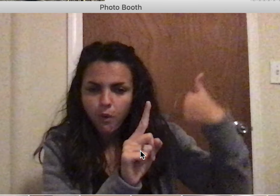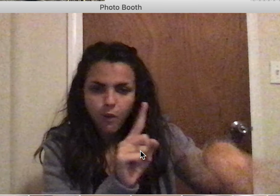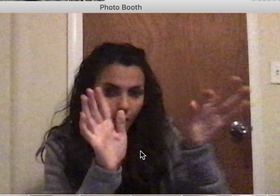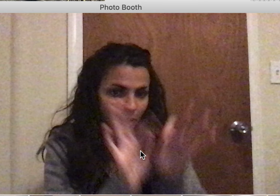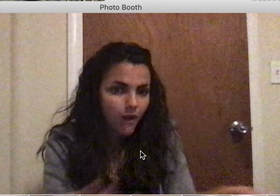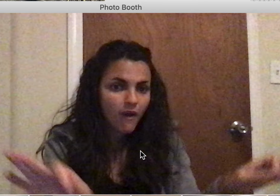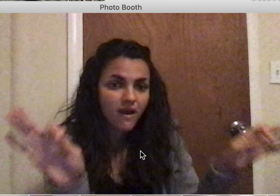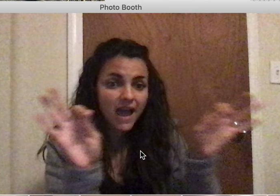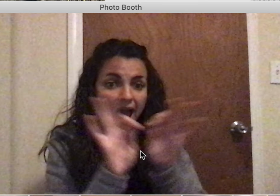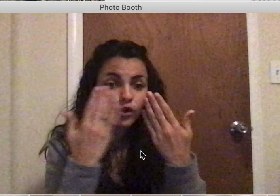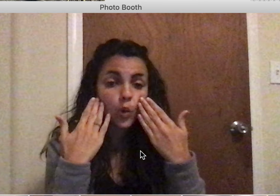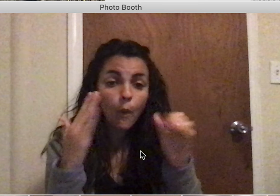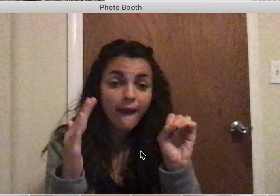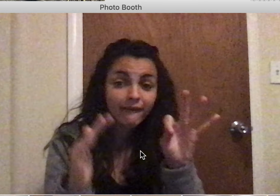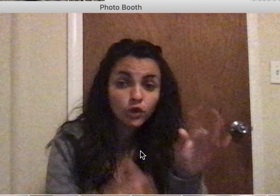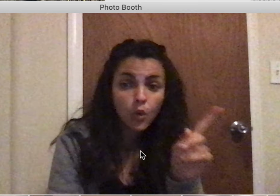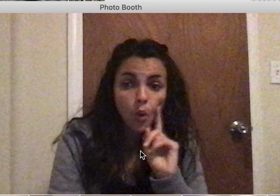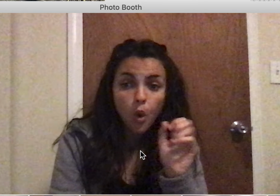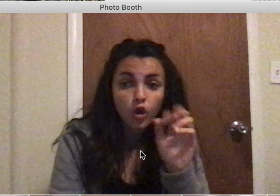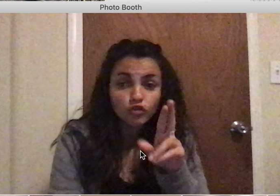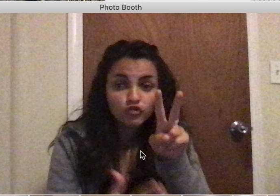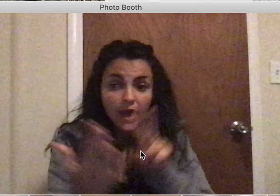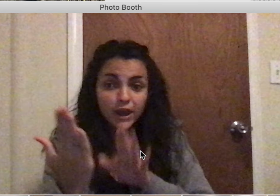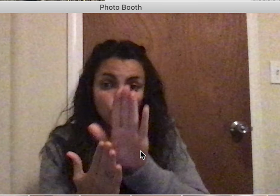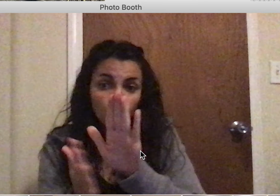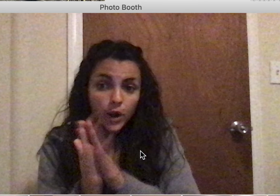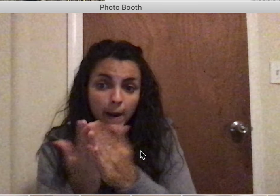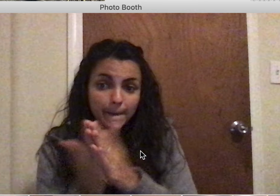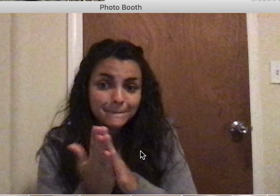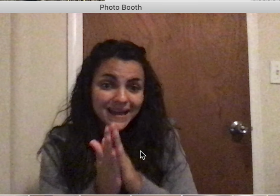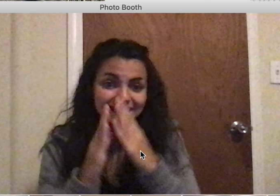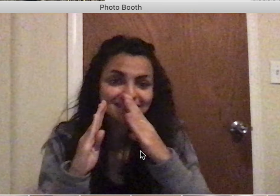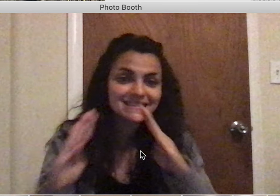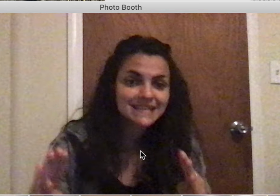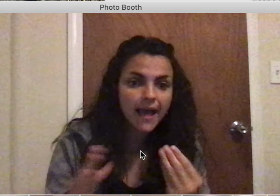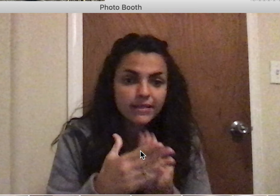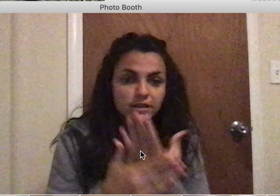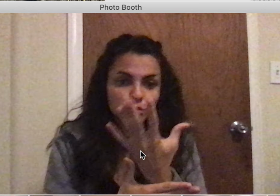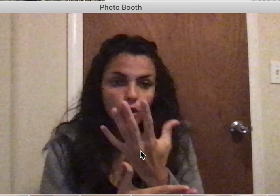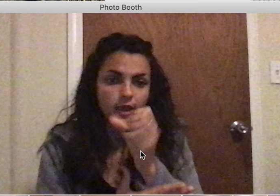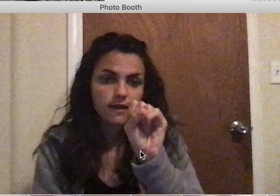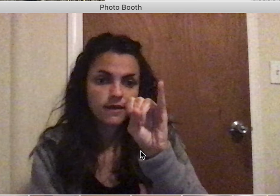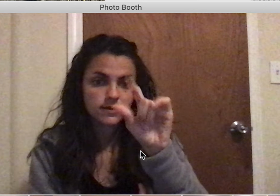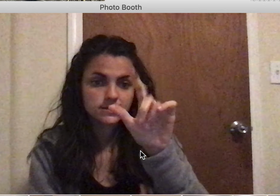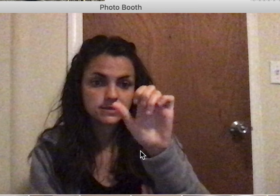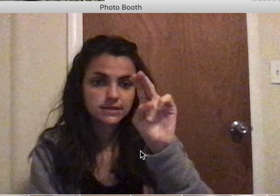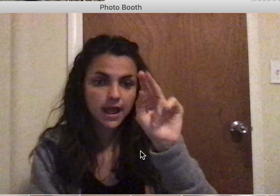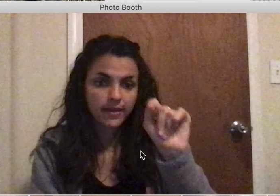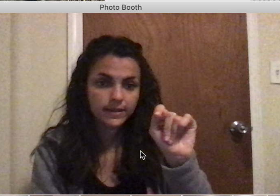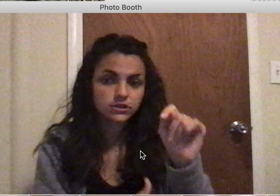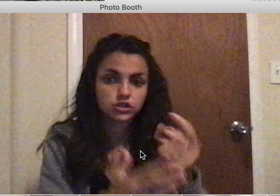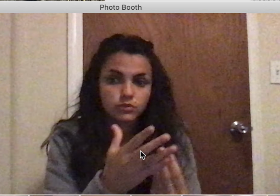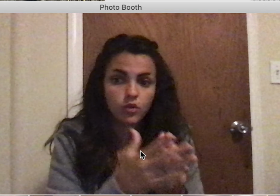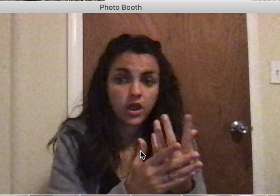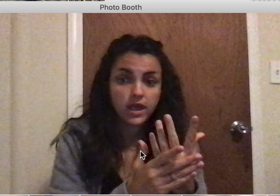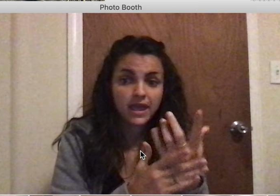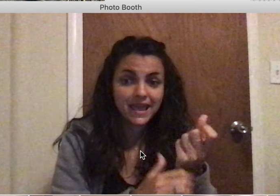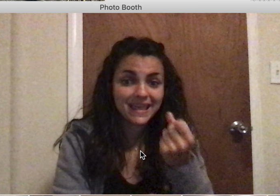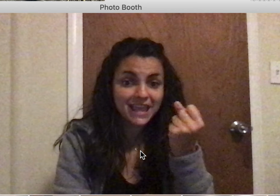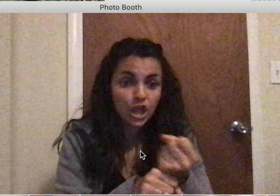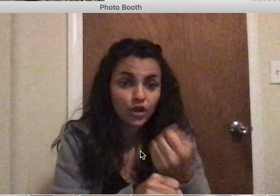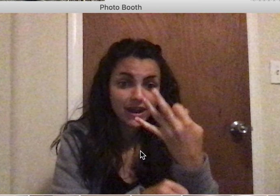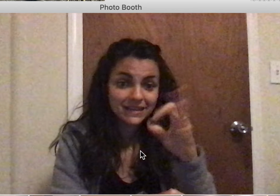Silent Spring. She was a biologist who published this famous book, Silent Spring, in 1962. She brought